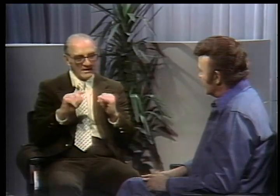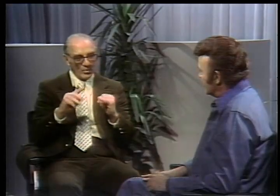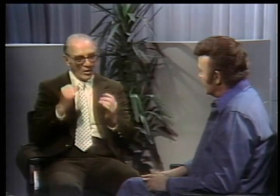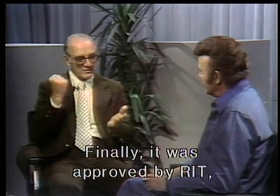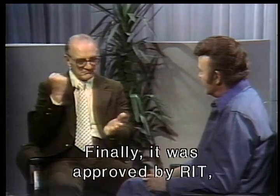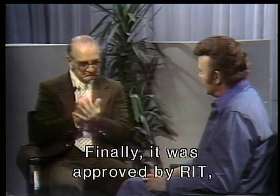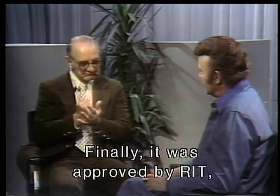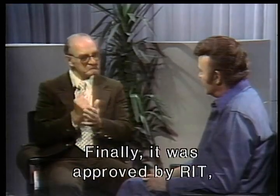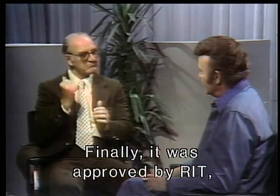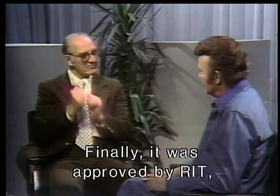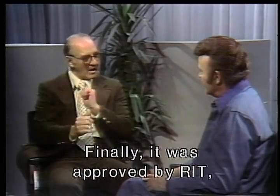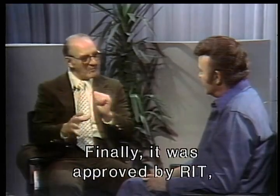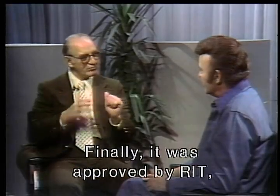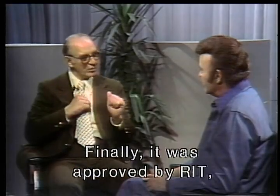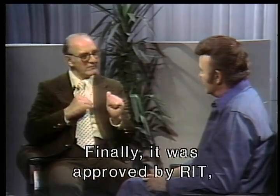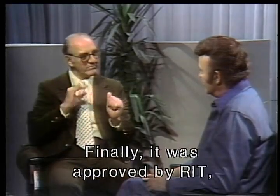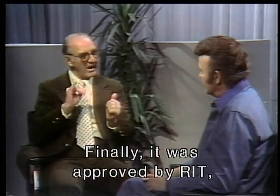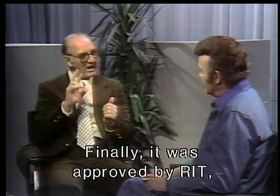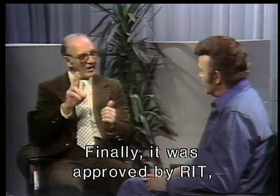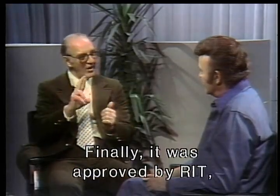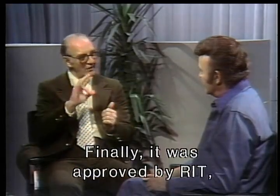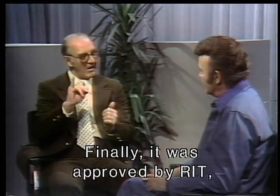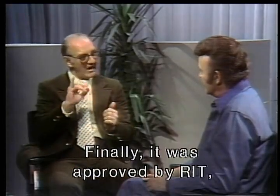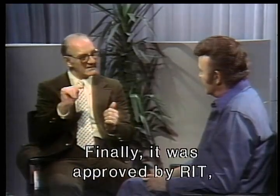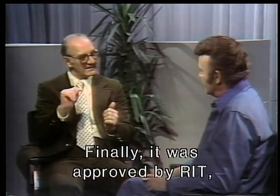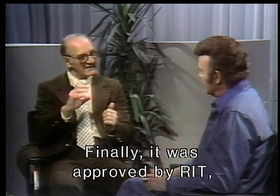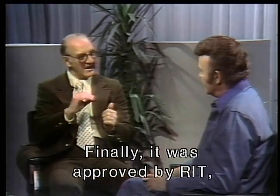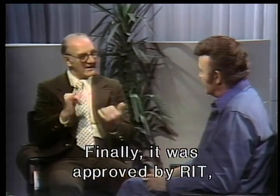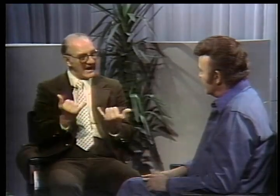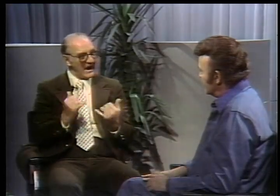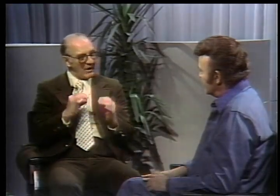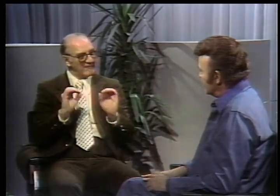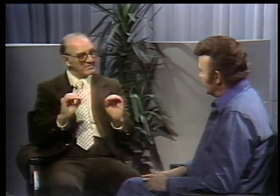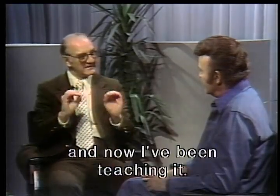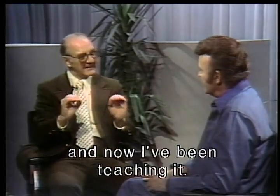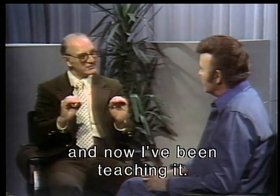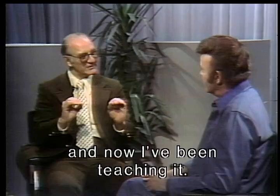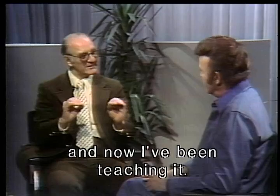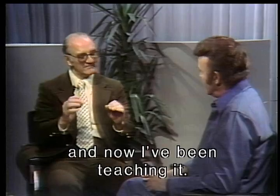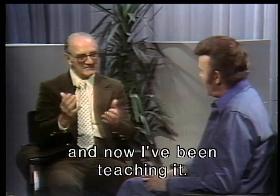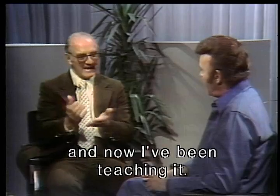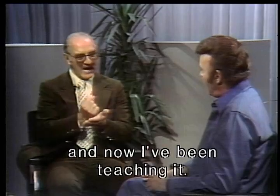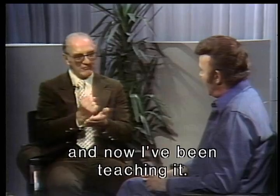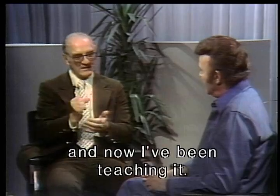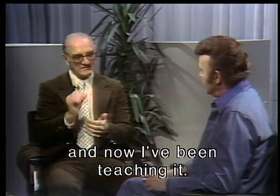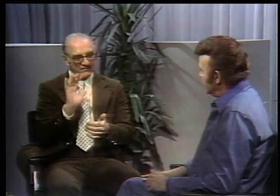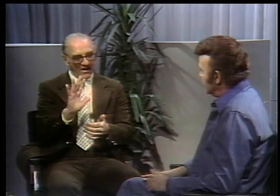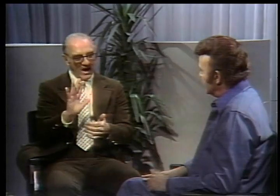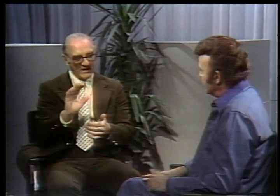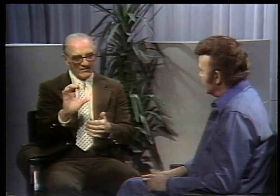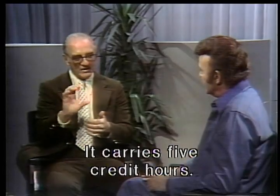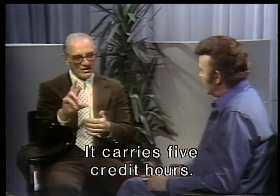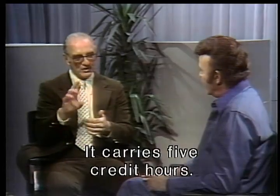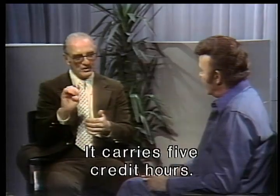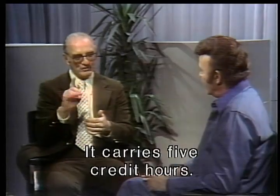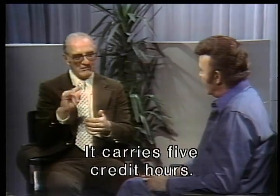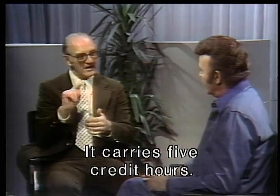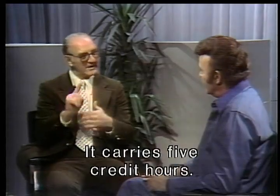was approved by RIT, and now I've been teaching it. Carries 5 credit